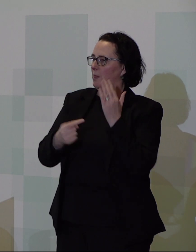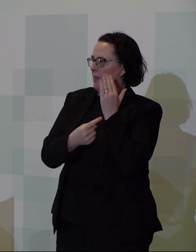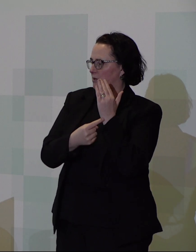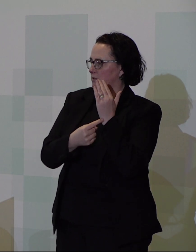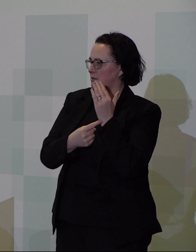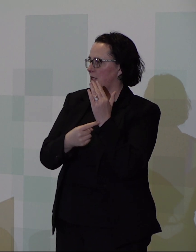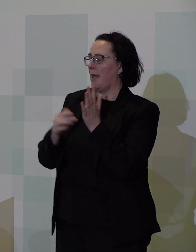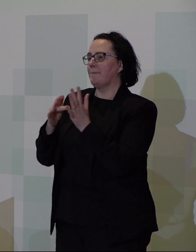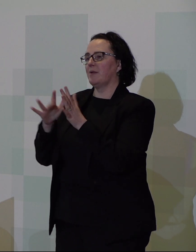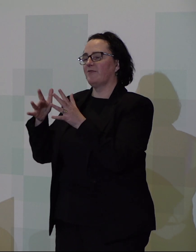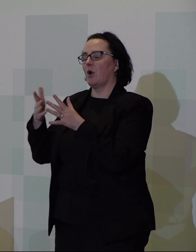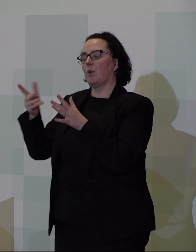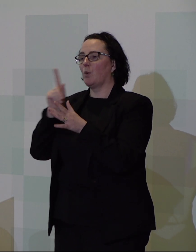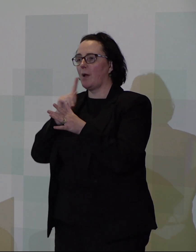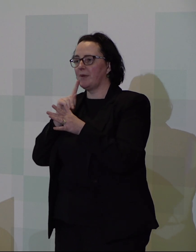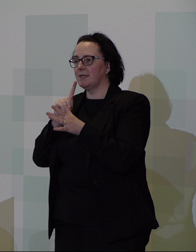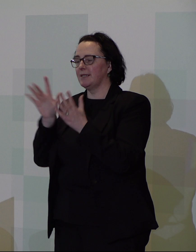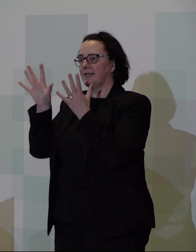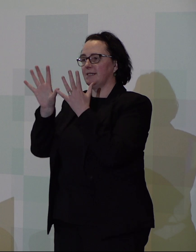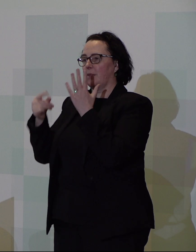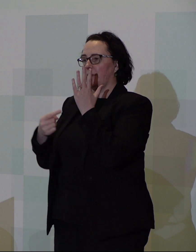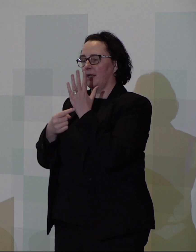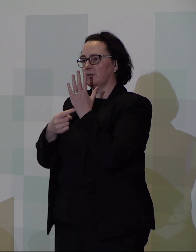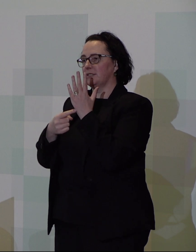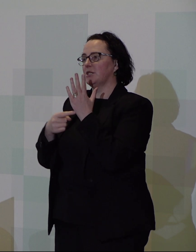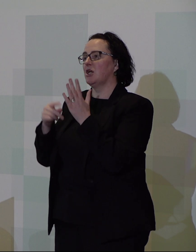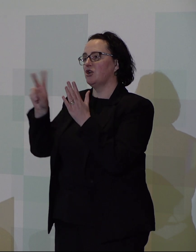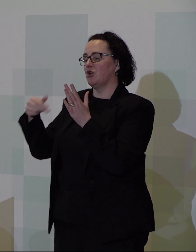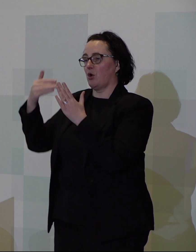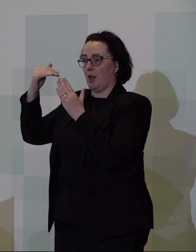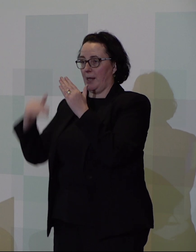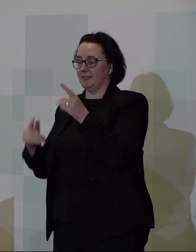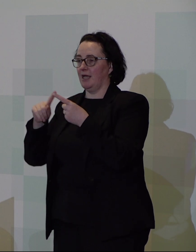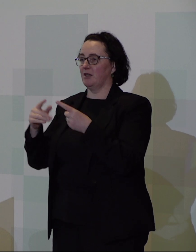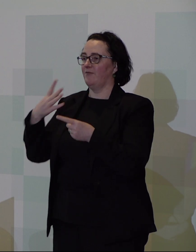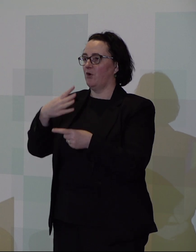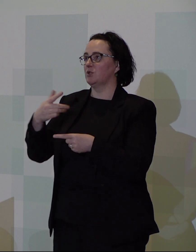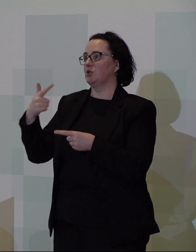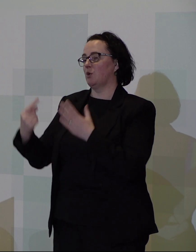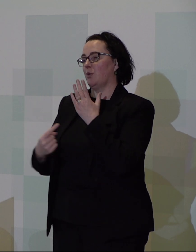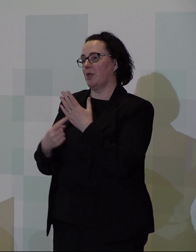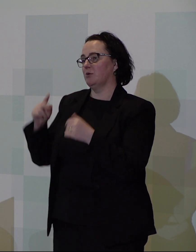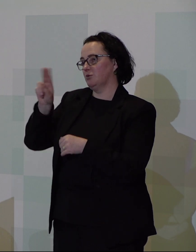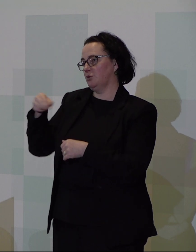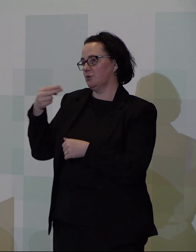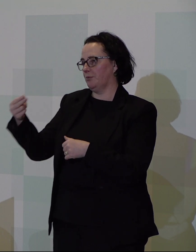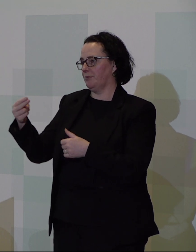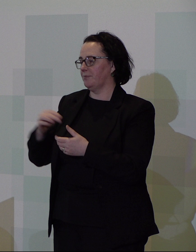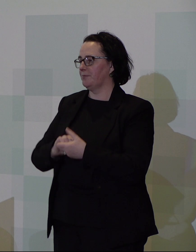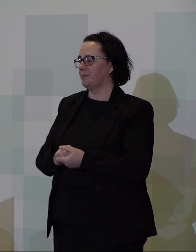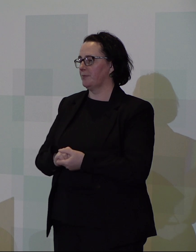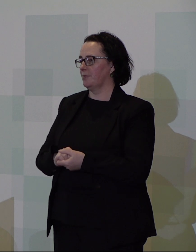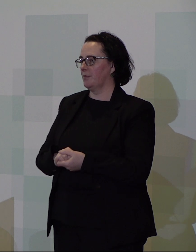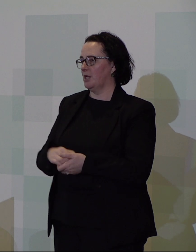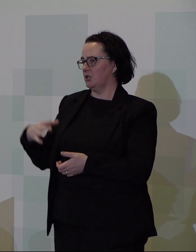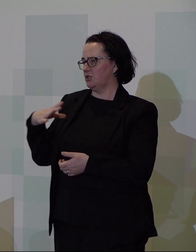while the median earned income for women is €10,000 less at about €42,000. Now, just to say,